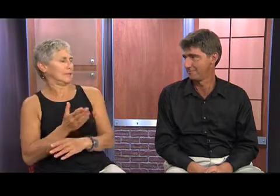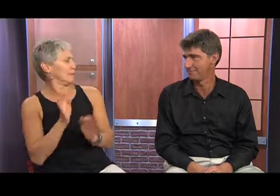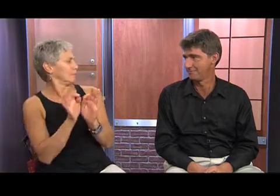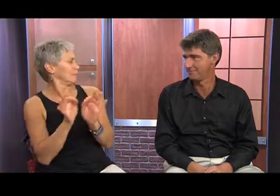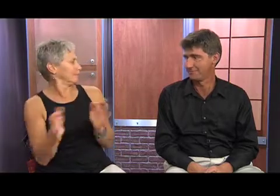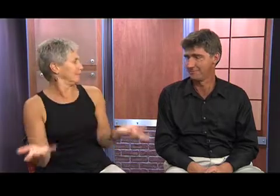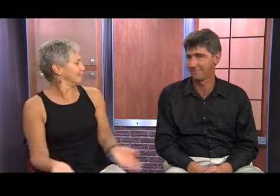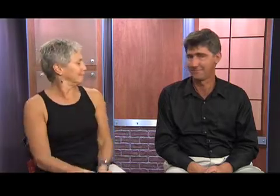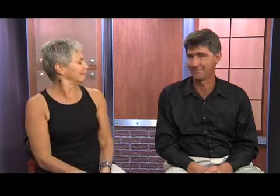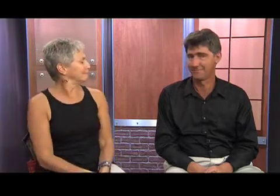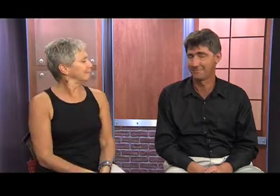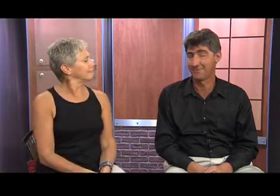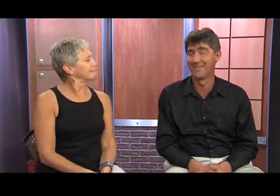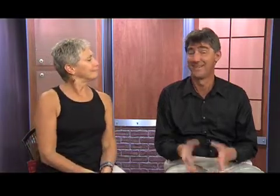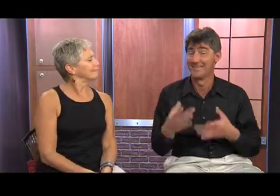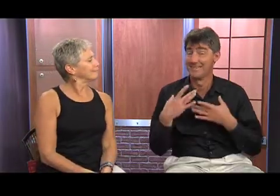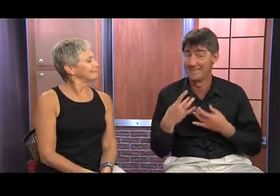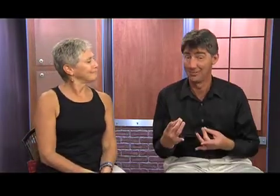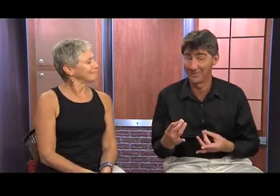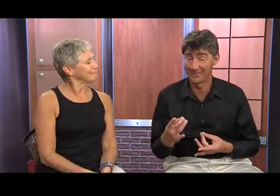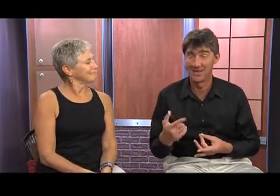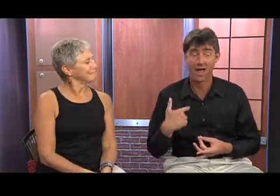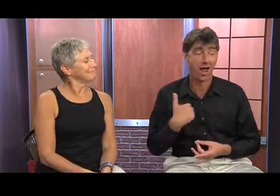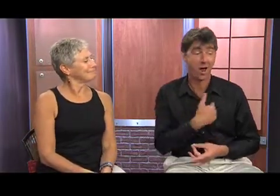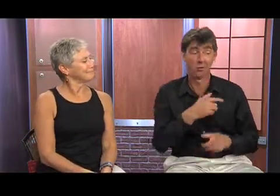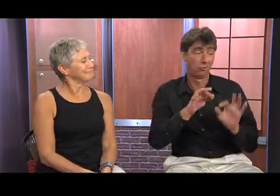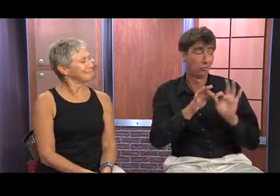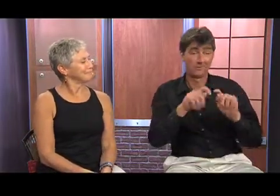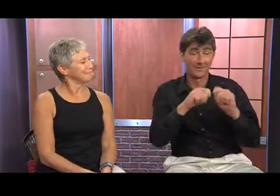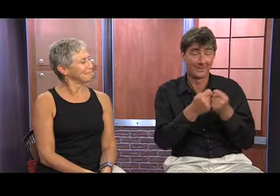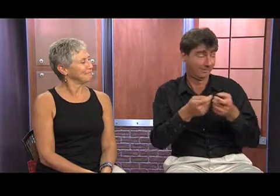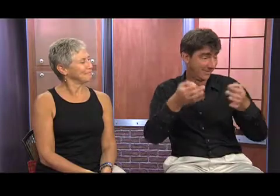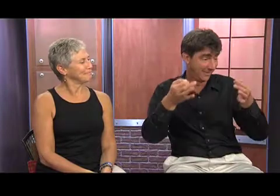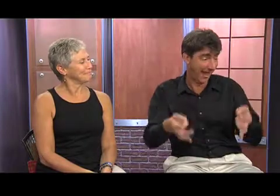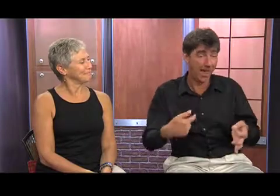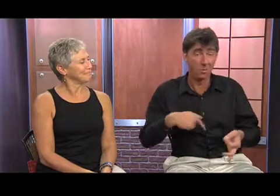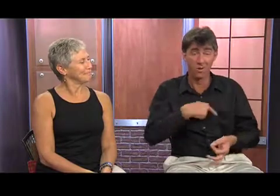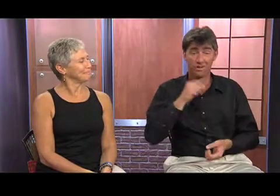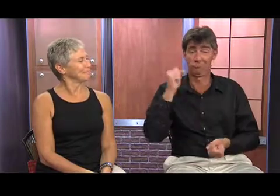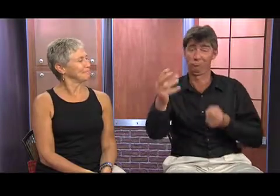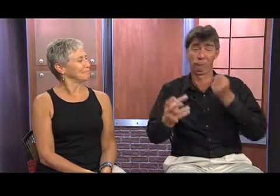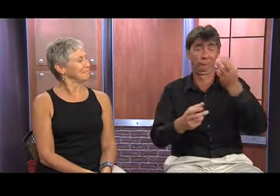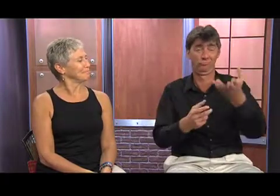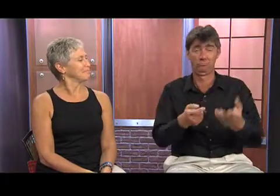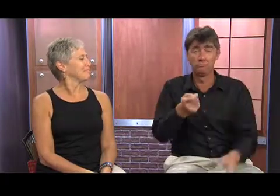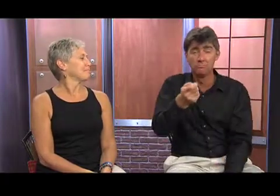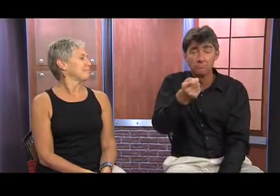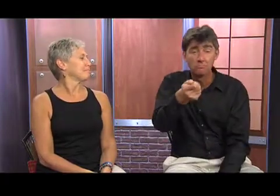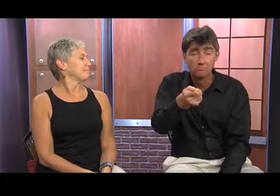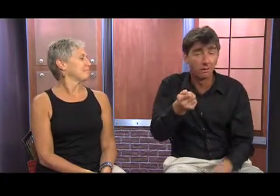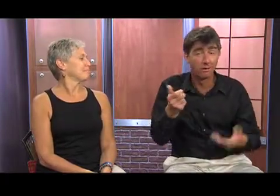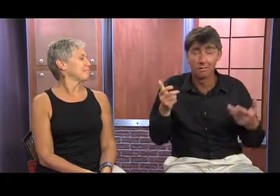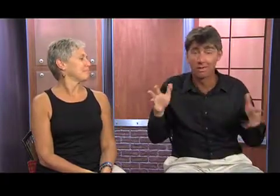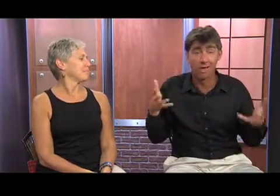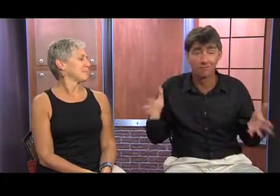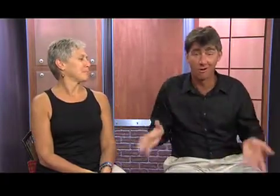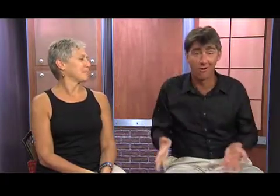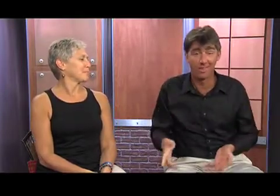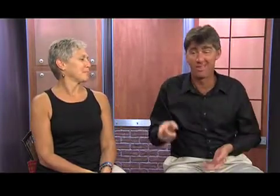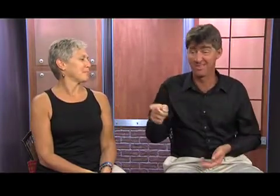the good news is we have a really great plan, and the plan is that we're not going to be doing a whole lot of interpreting.